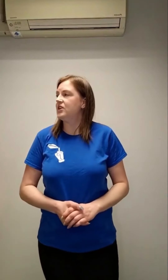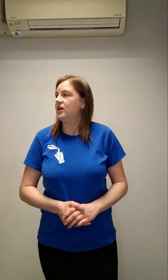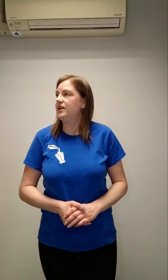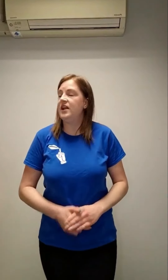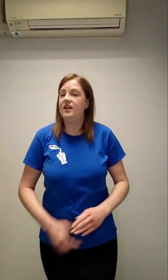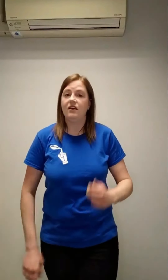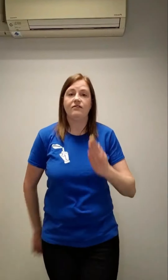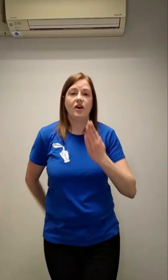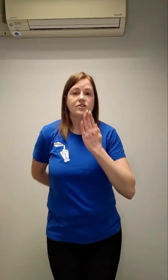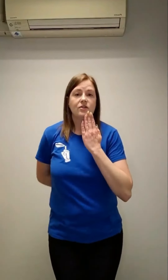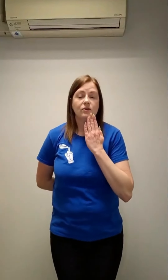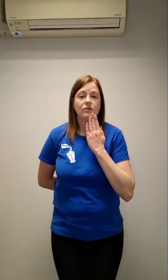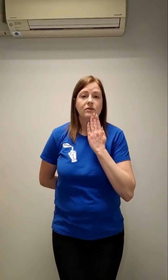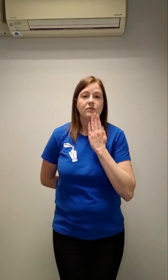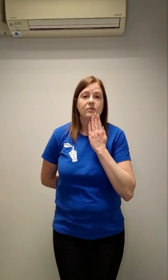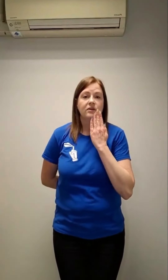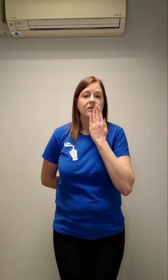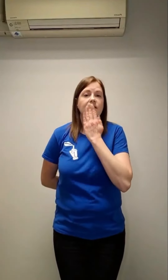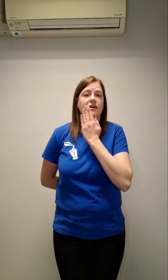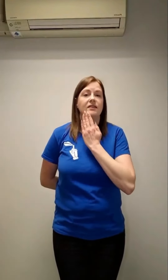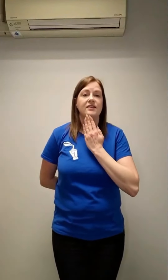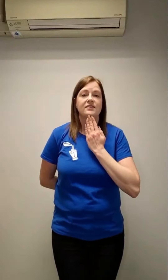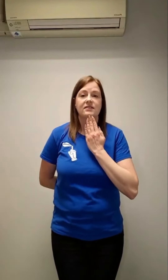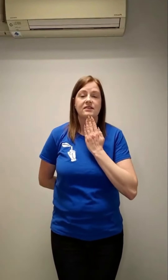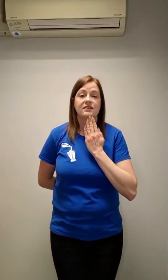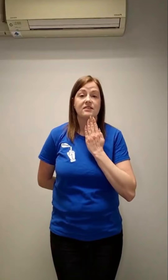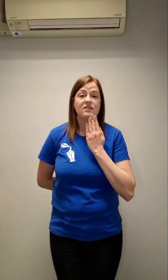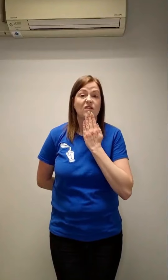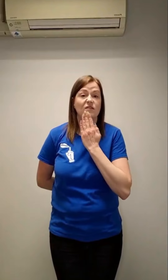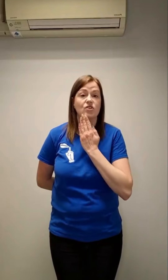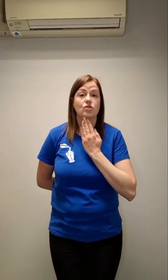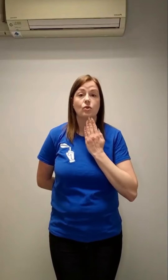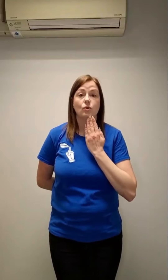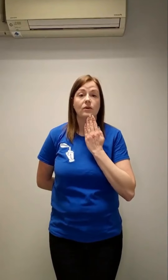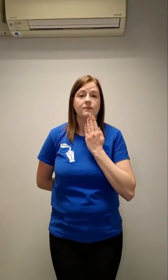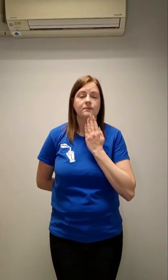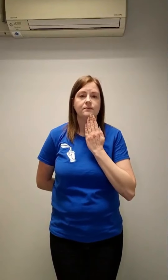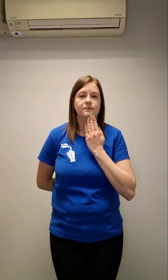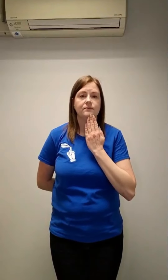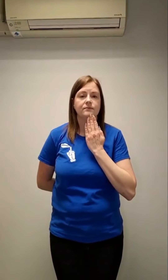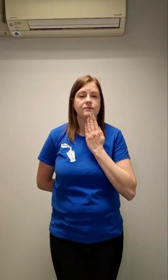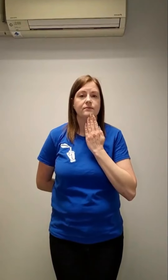Circling in vertical would look like this. It's in the sign for school.